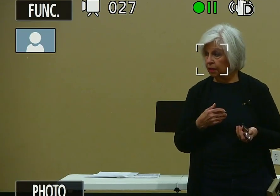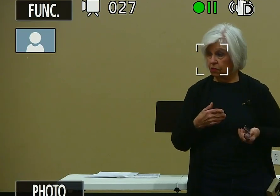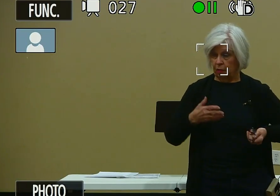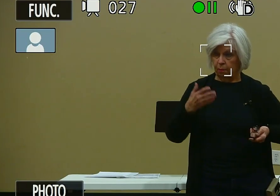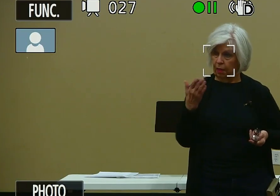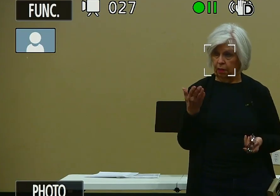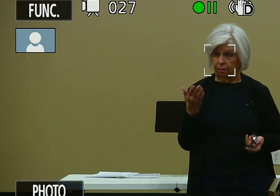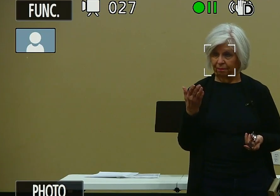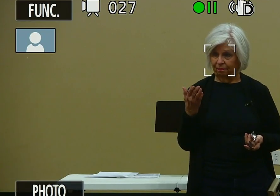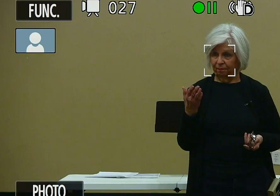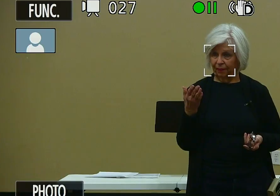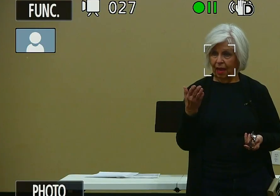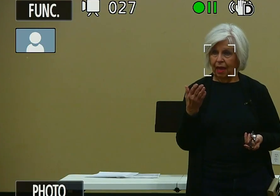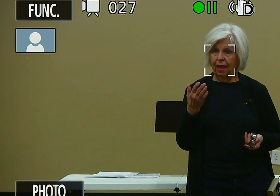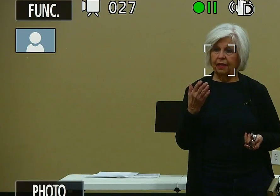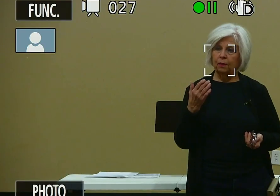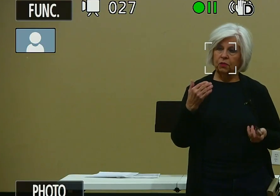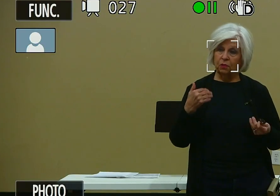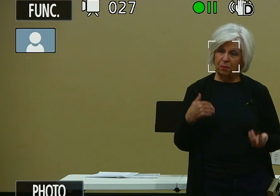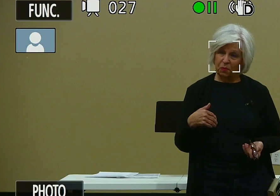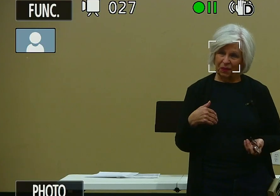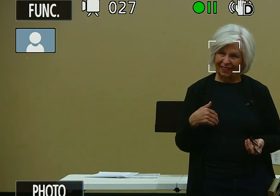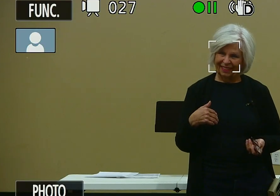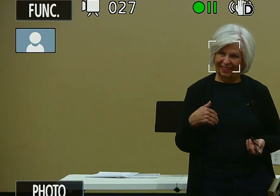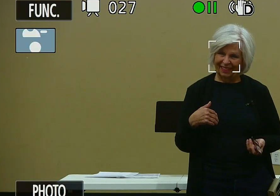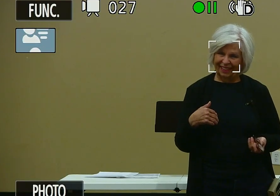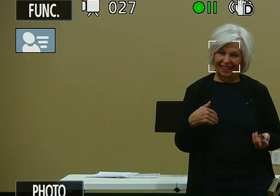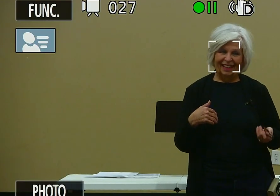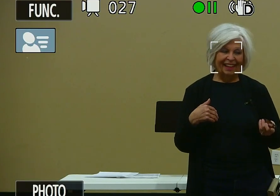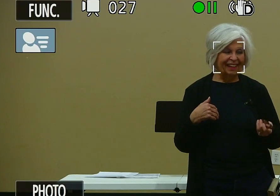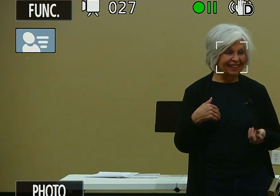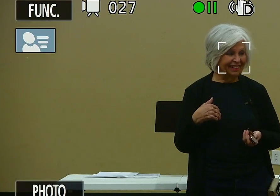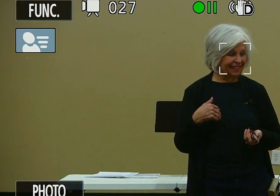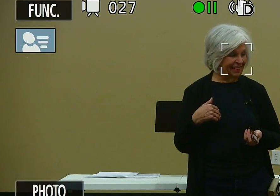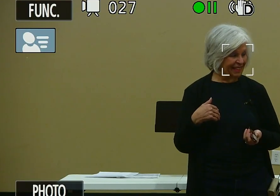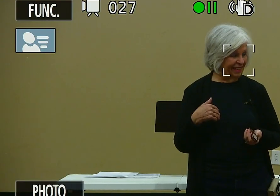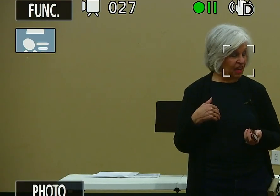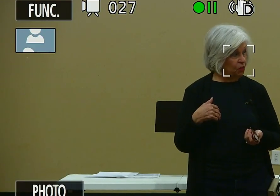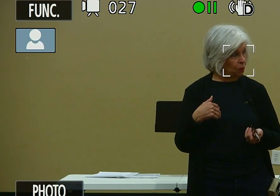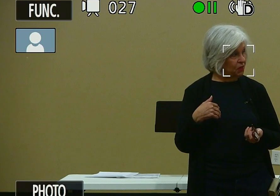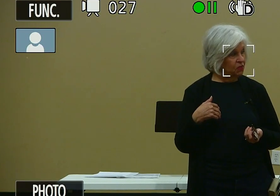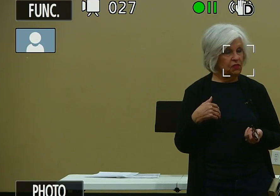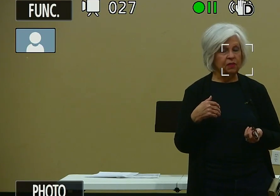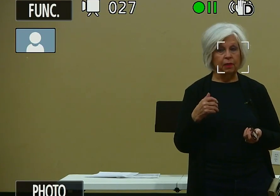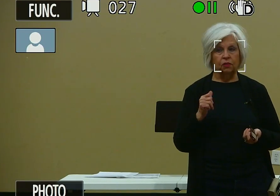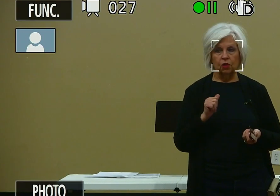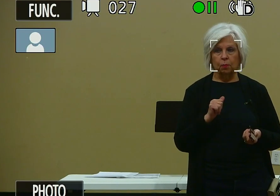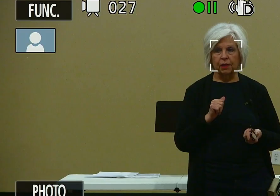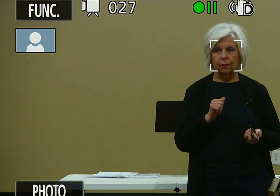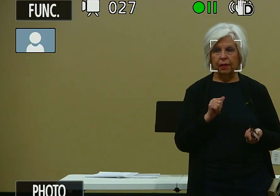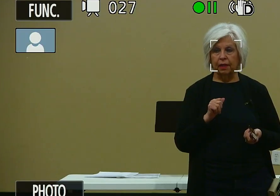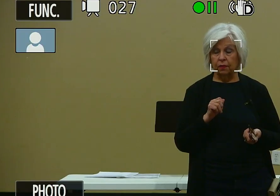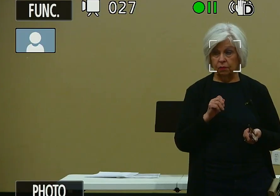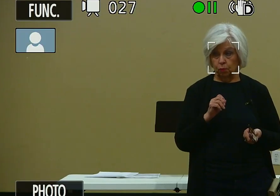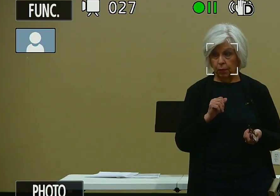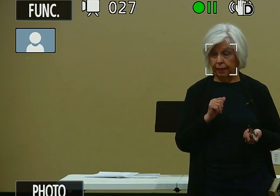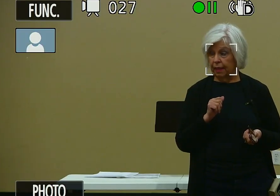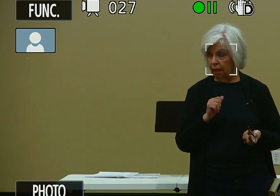he's a man, and I would do the music. And if you want to see some interpreting right now that's really